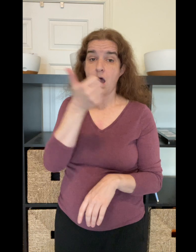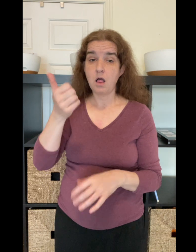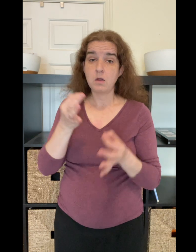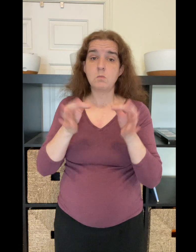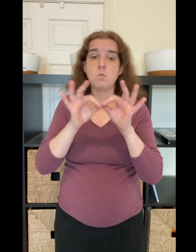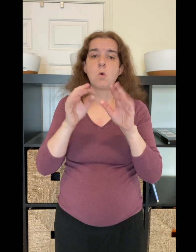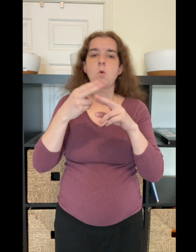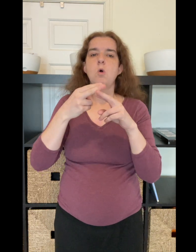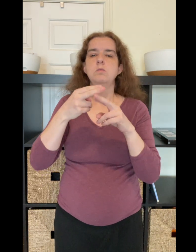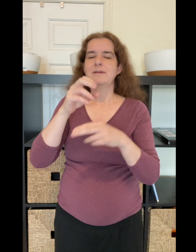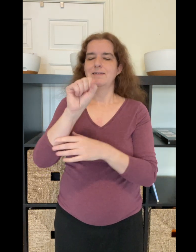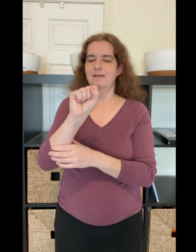together.